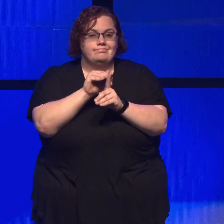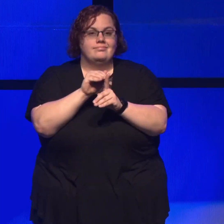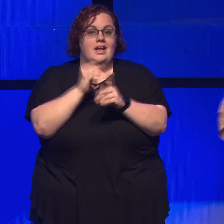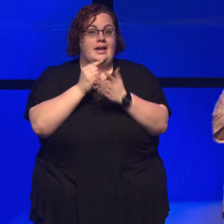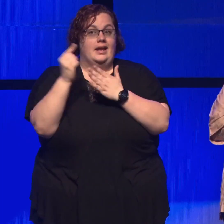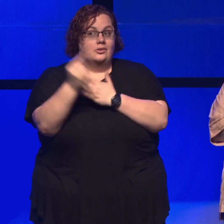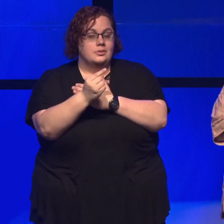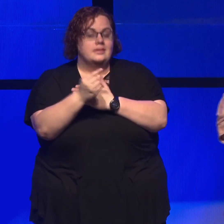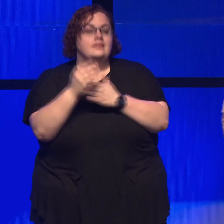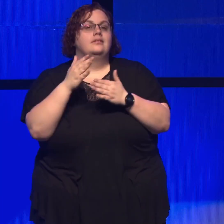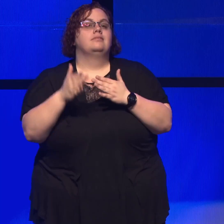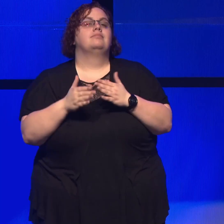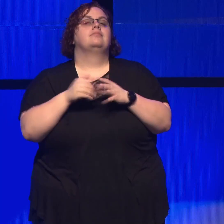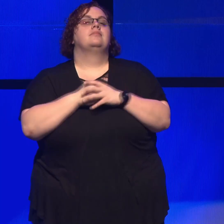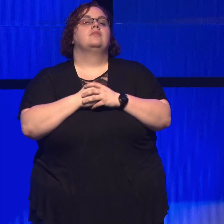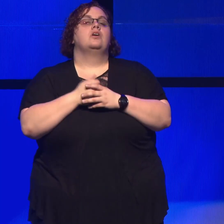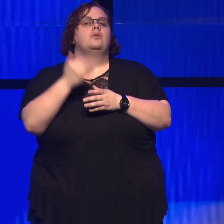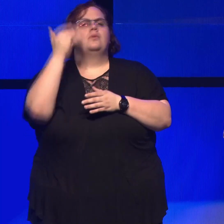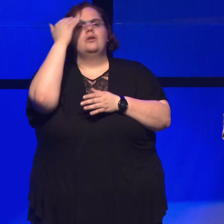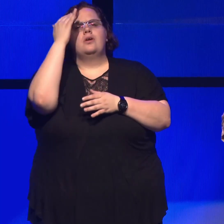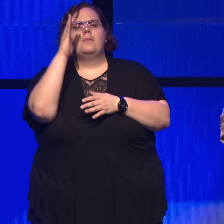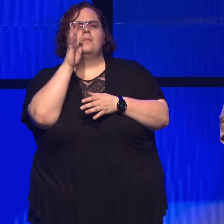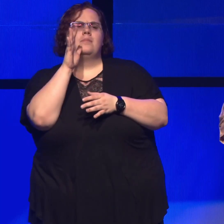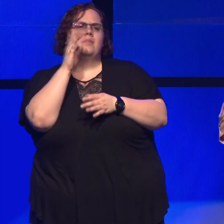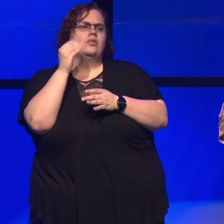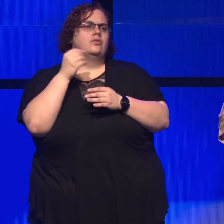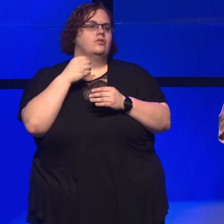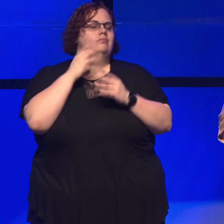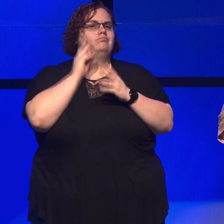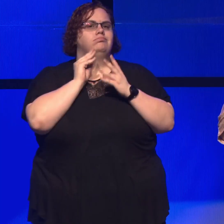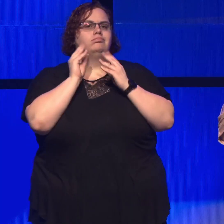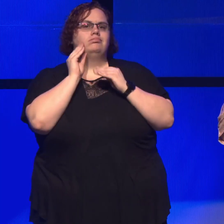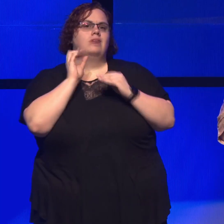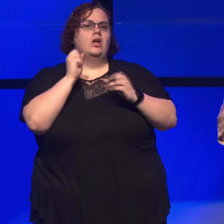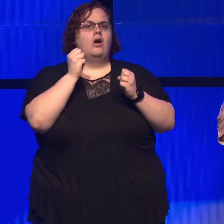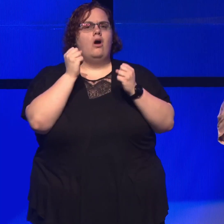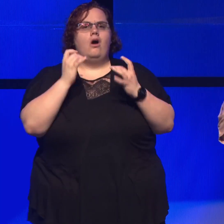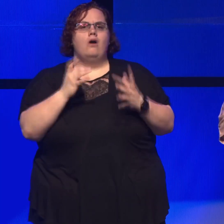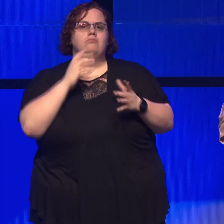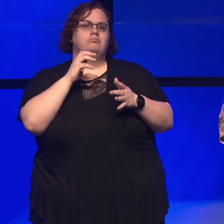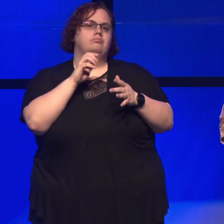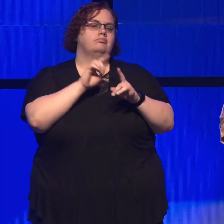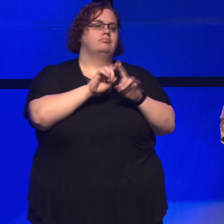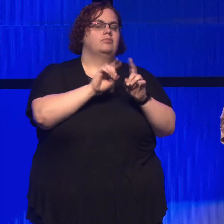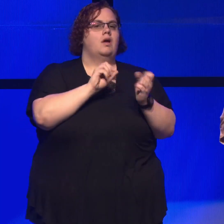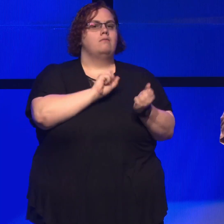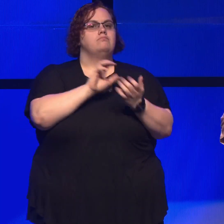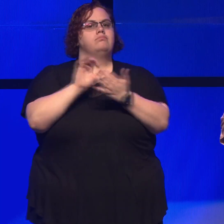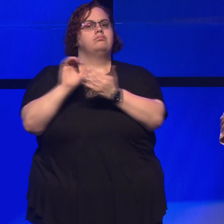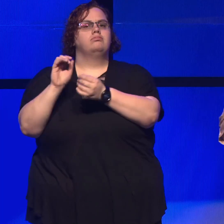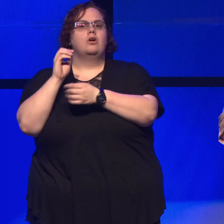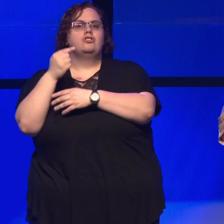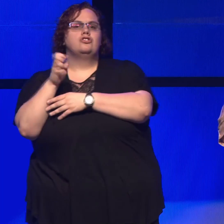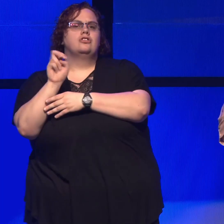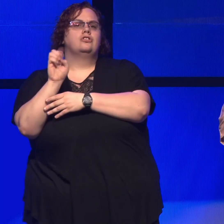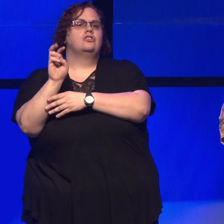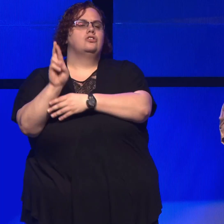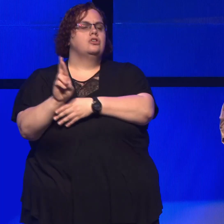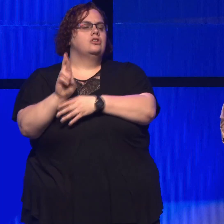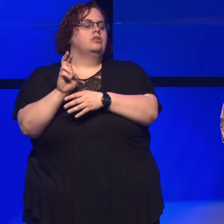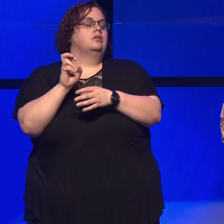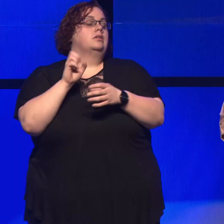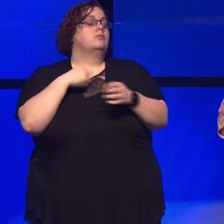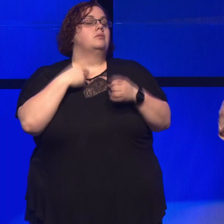okay? We know that motherhood comes in all shapes, genders, ages, and we're going to be celebrating caregiving in all of